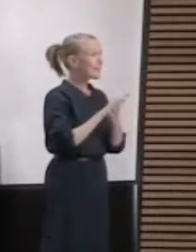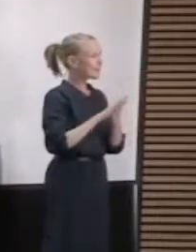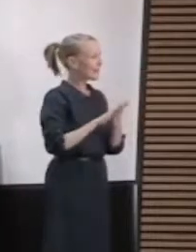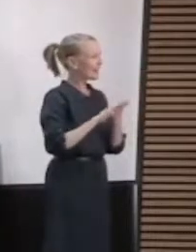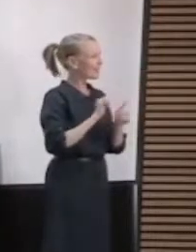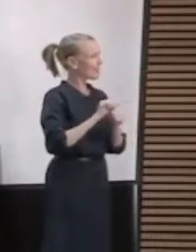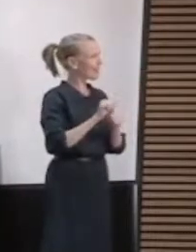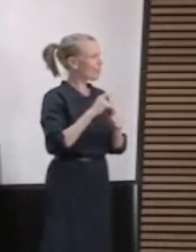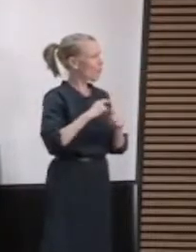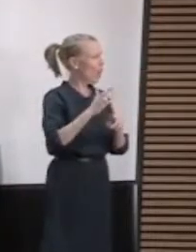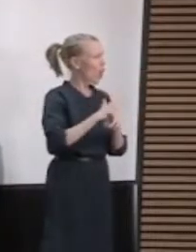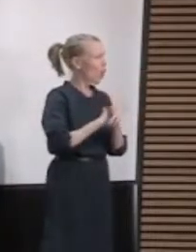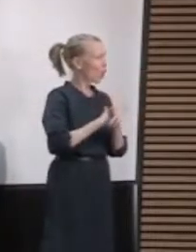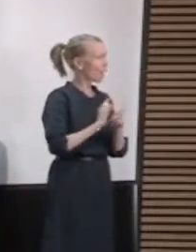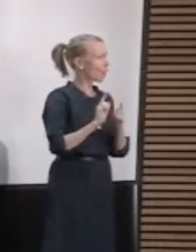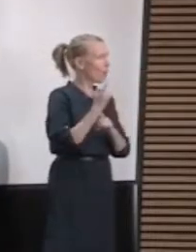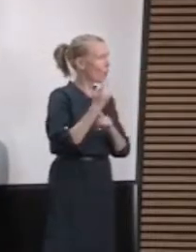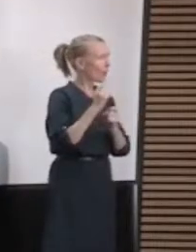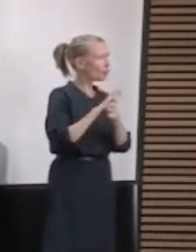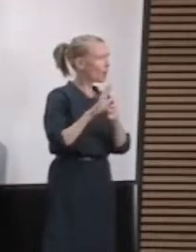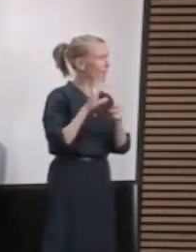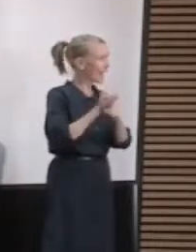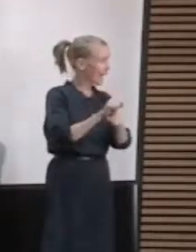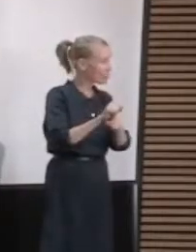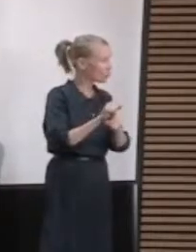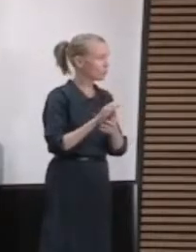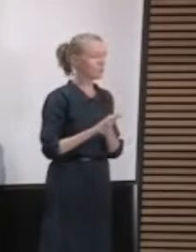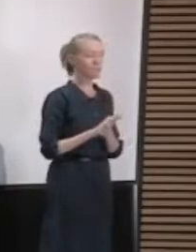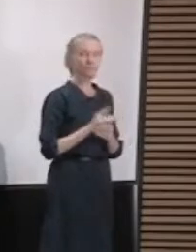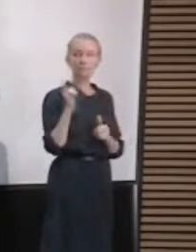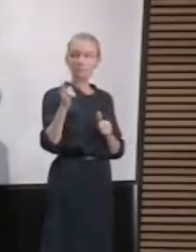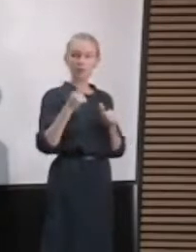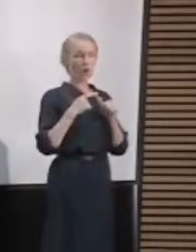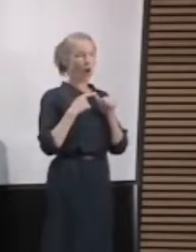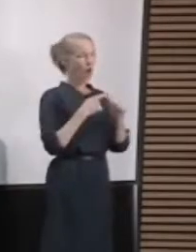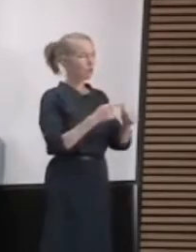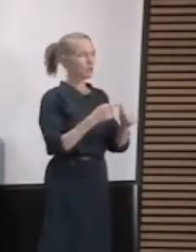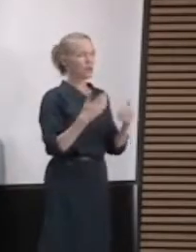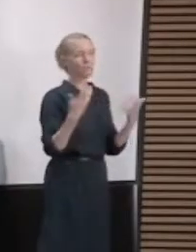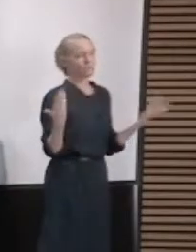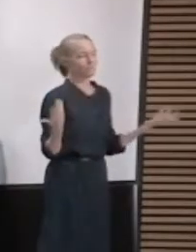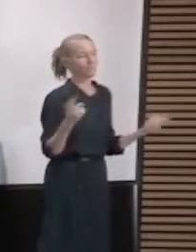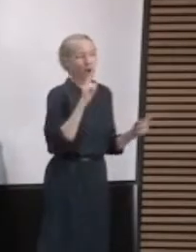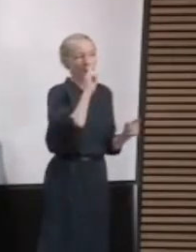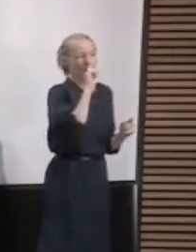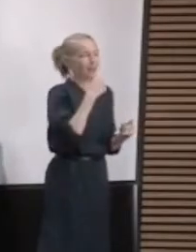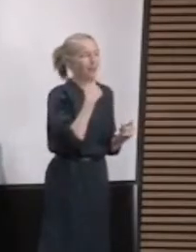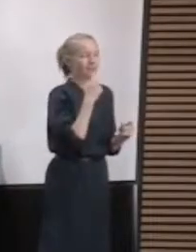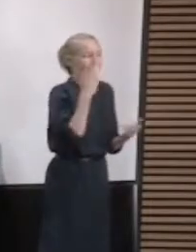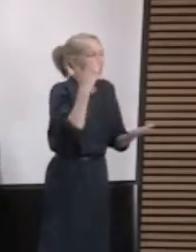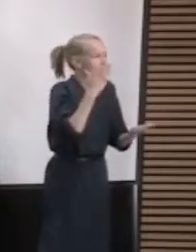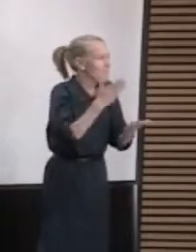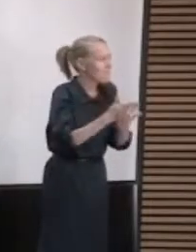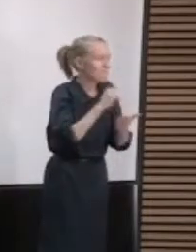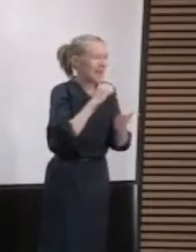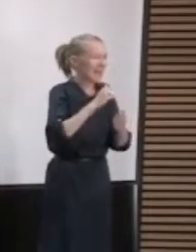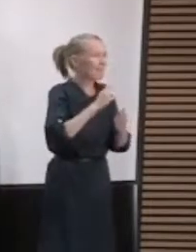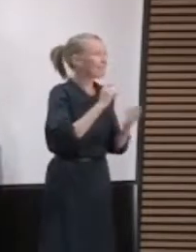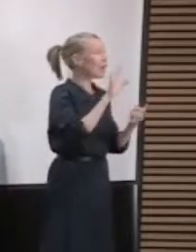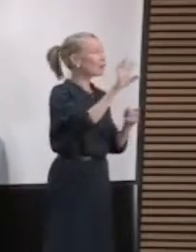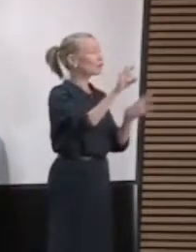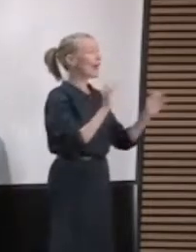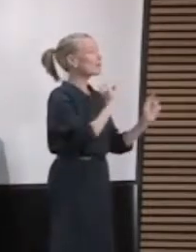sooner? I don't think there's necessarily any evidence to suggest we necessarily would have. However, it is fair to say there